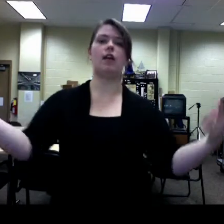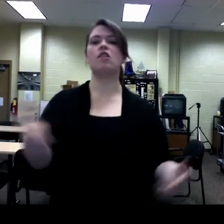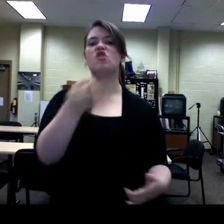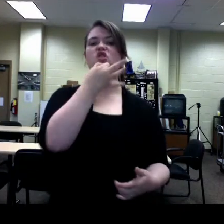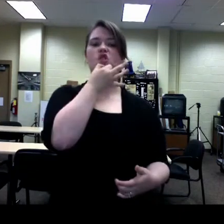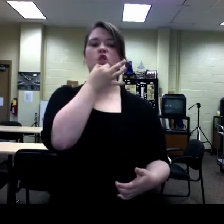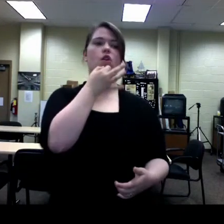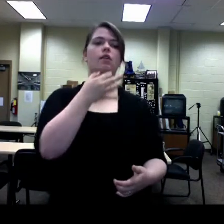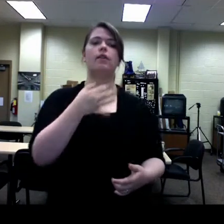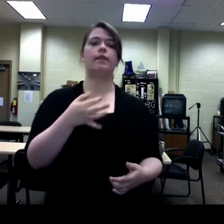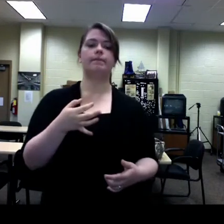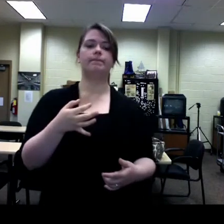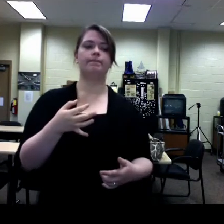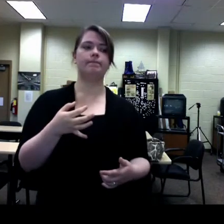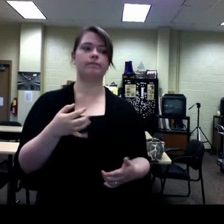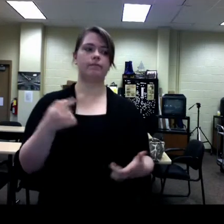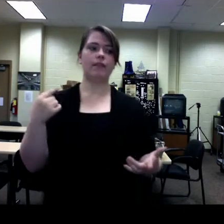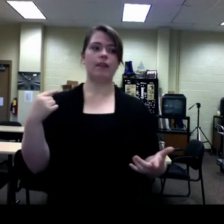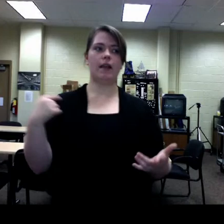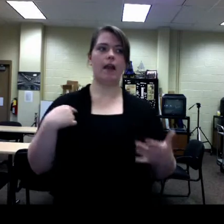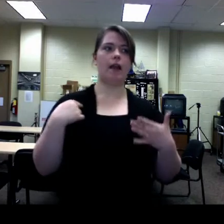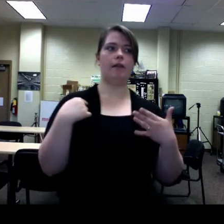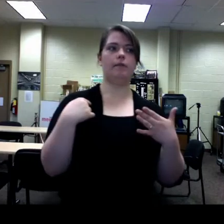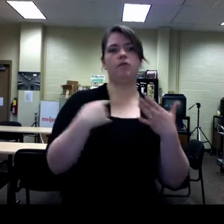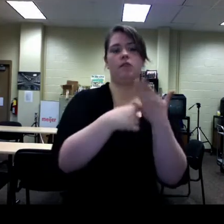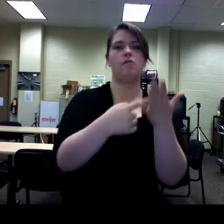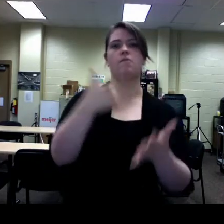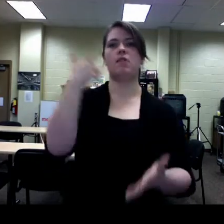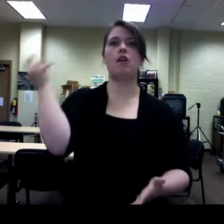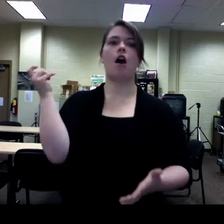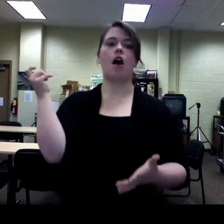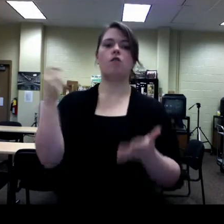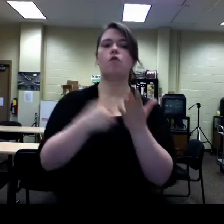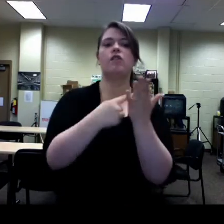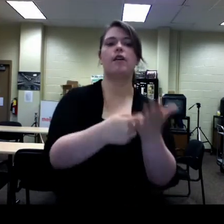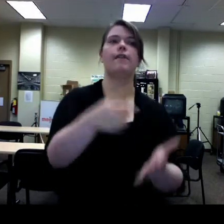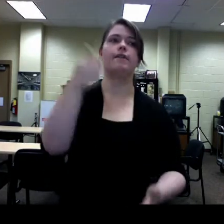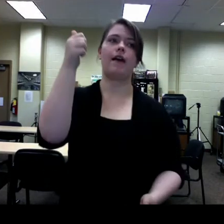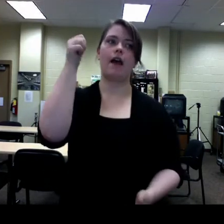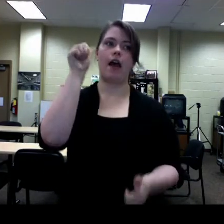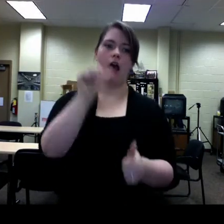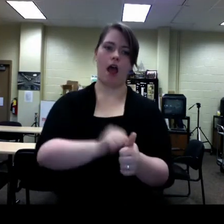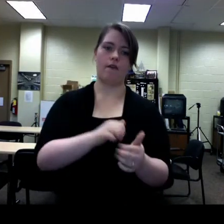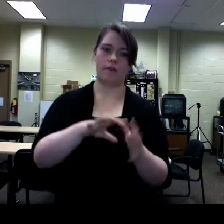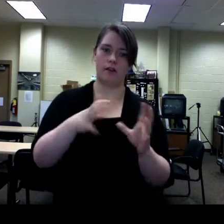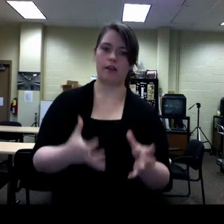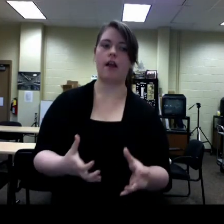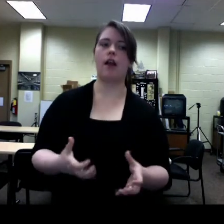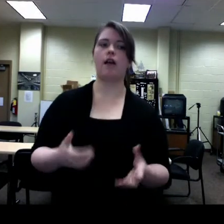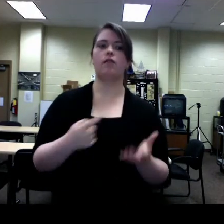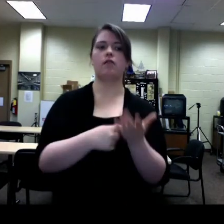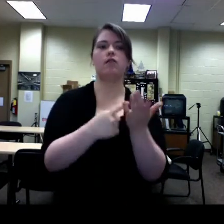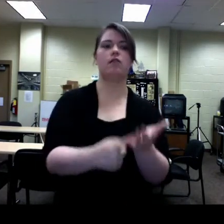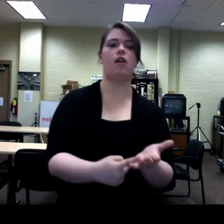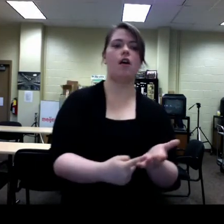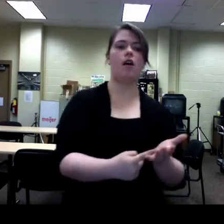we cover it essentially in every class. We cover it in general psychology, we cover it in developmental psychology, we cover it in social